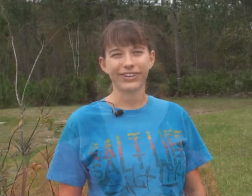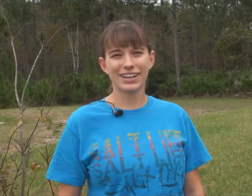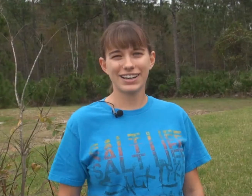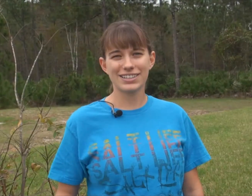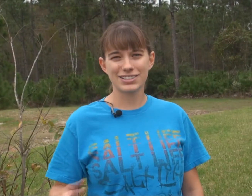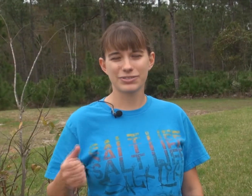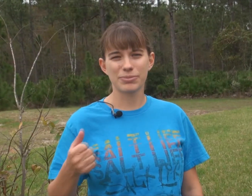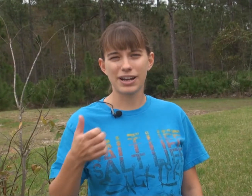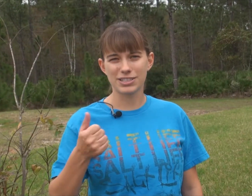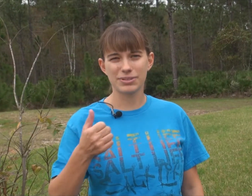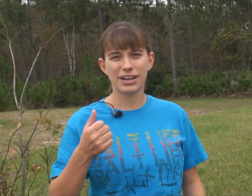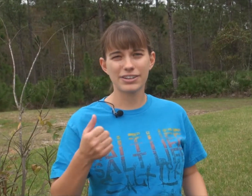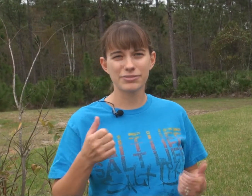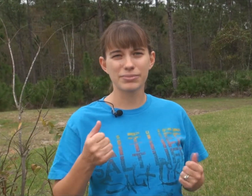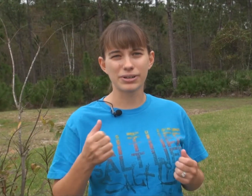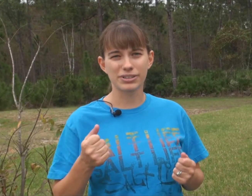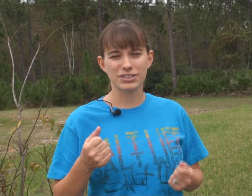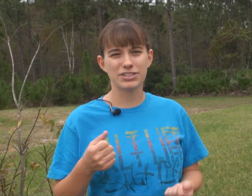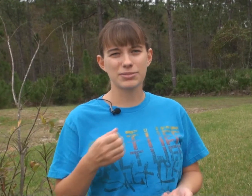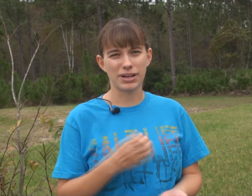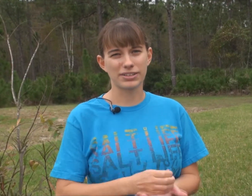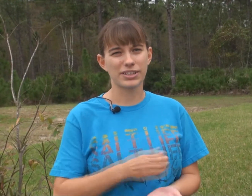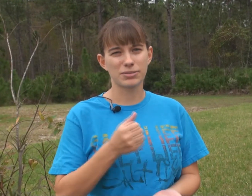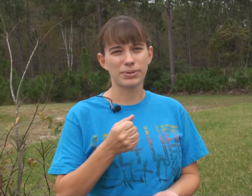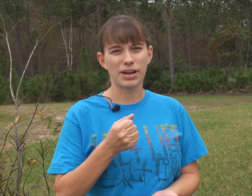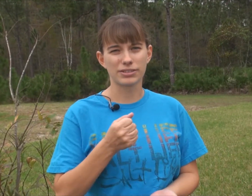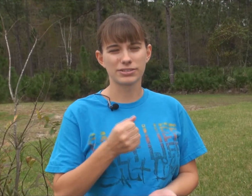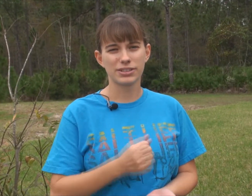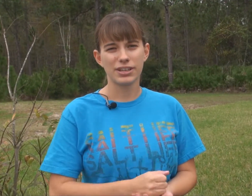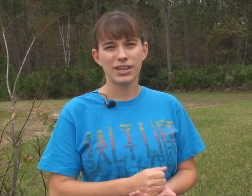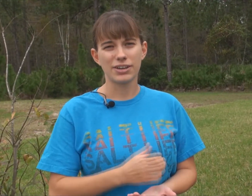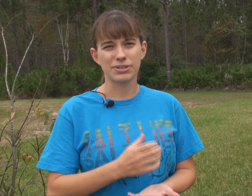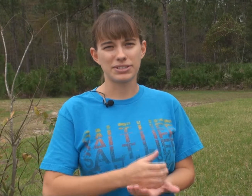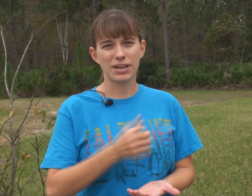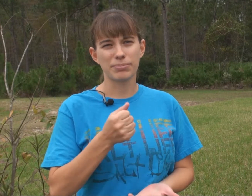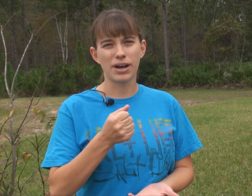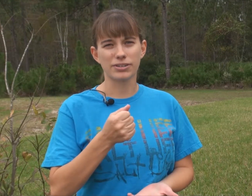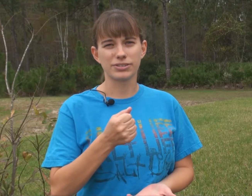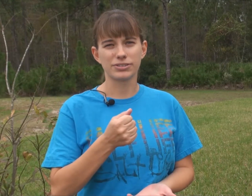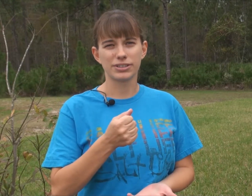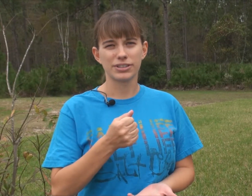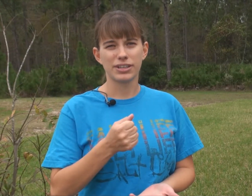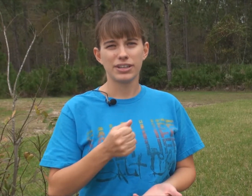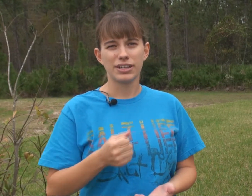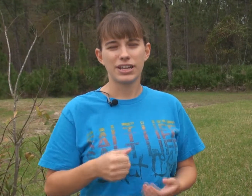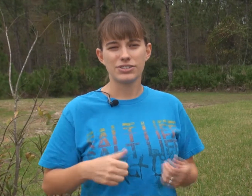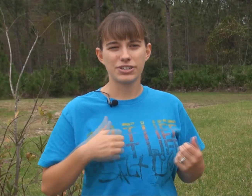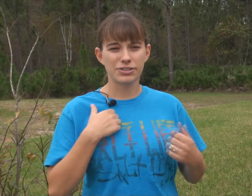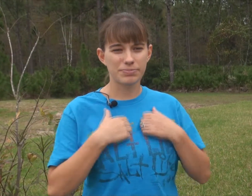She recognizes when my husband and I do milk that she's about to get her bottle, and we sign bottle to her. And she knows